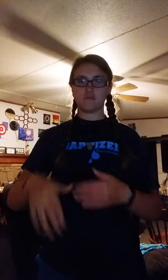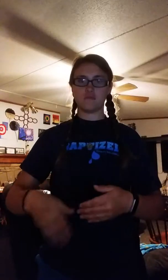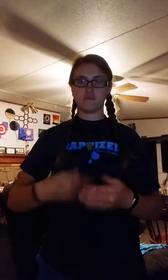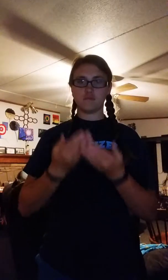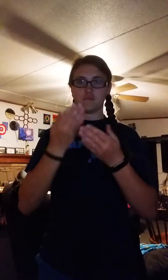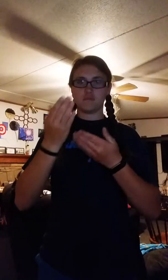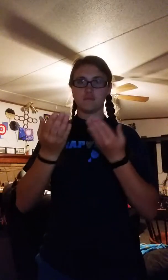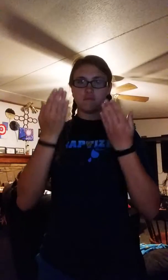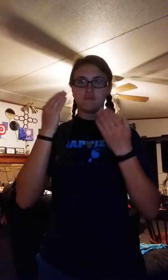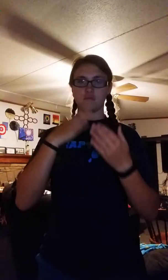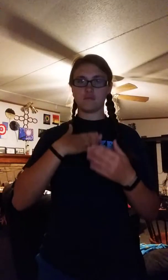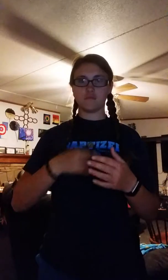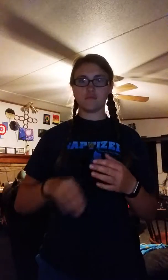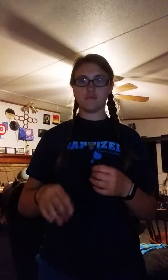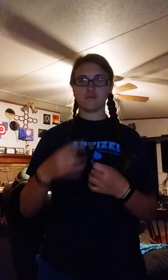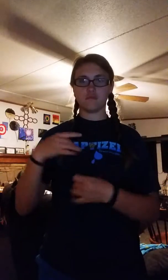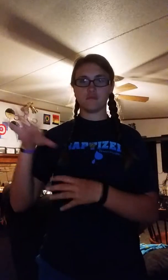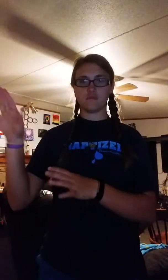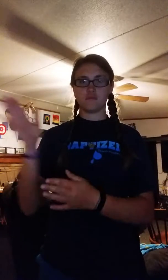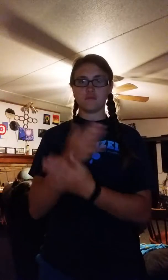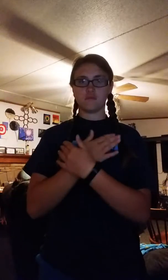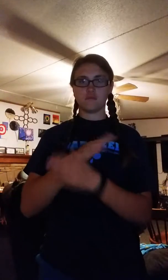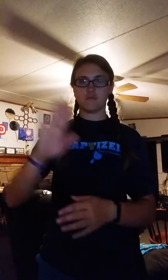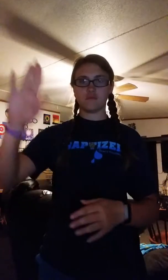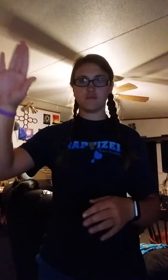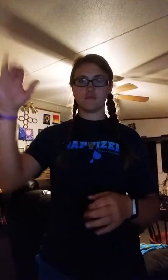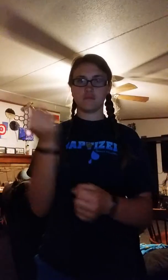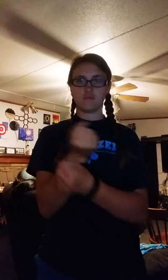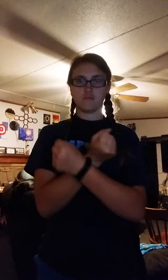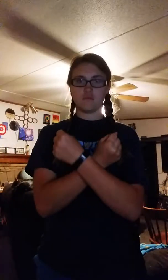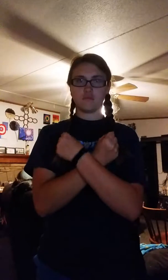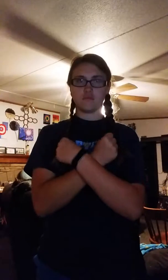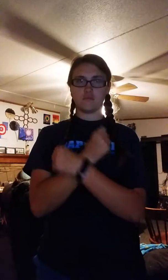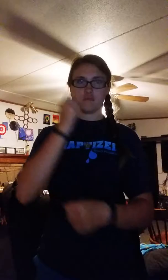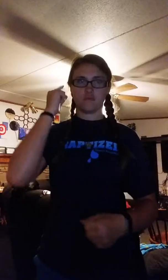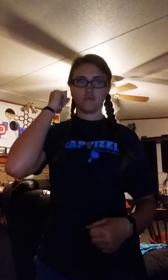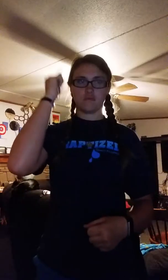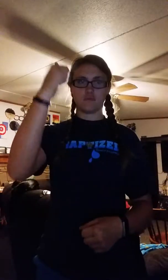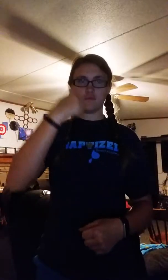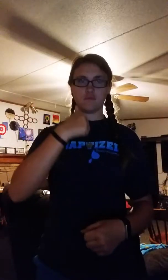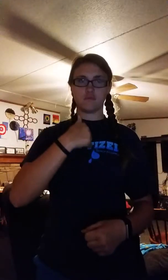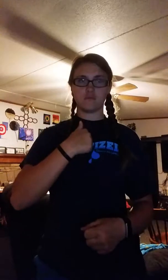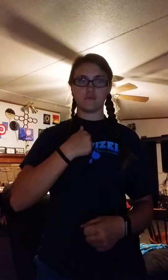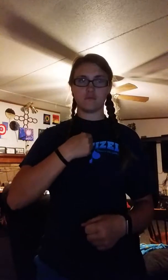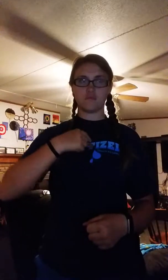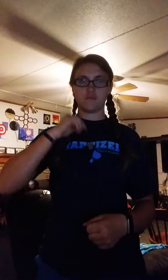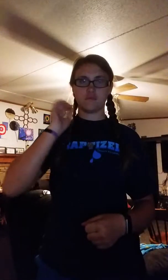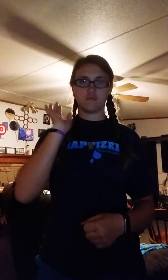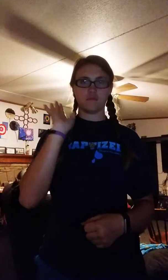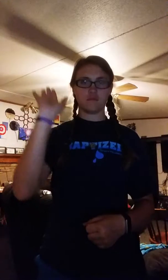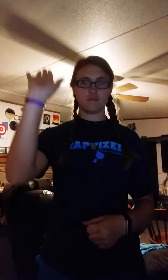rise When oceans soul will rest in your embrace For I am